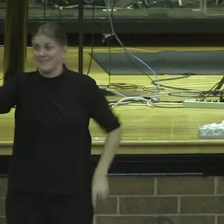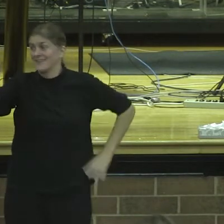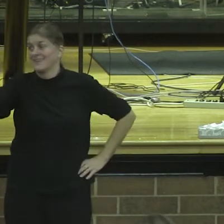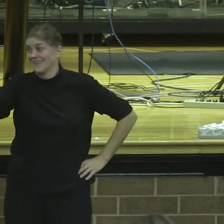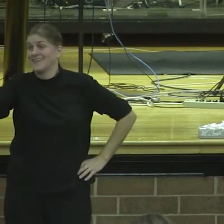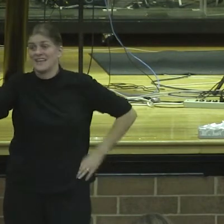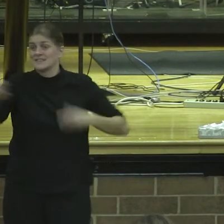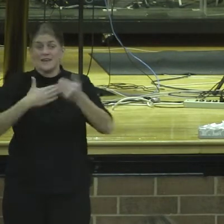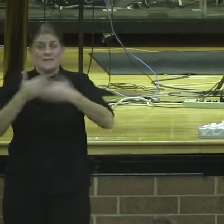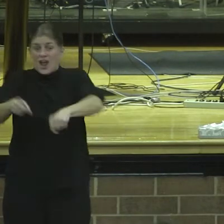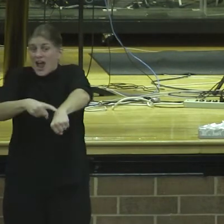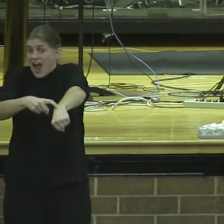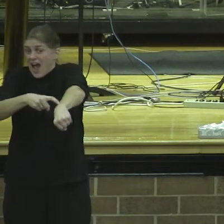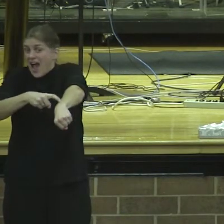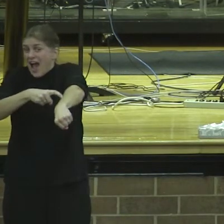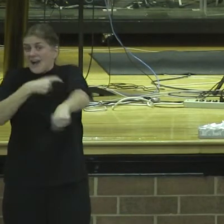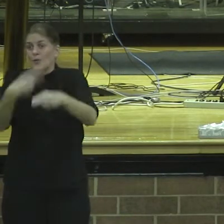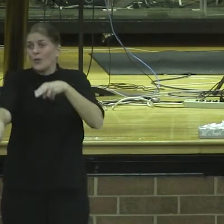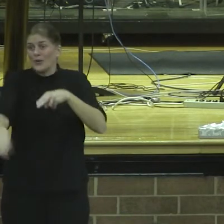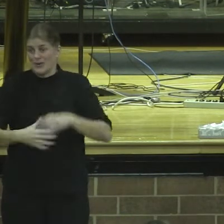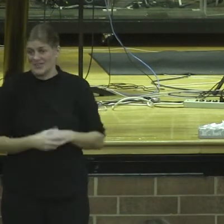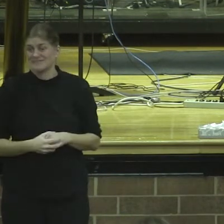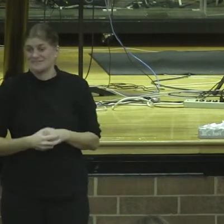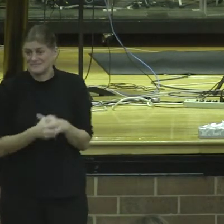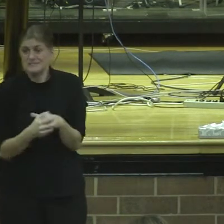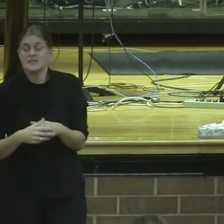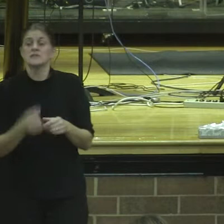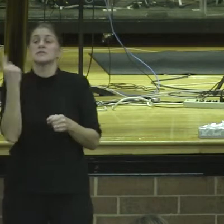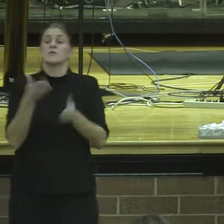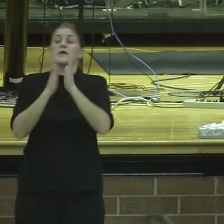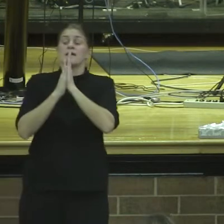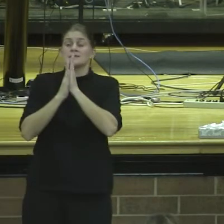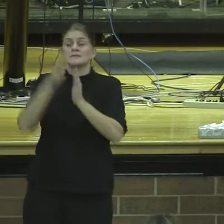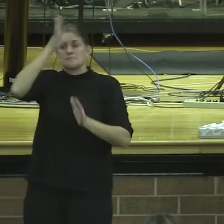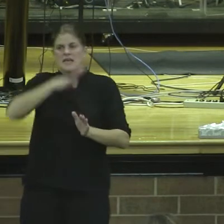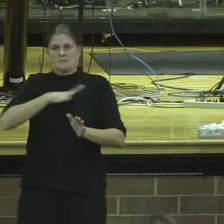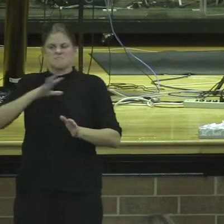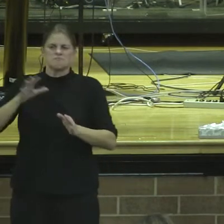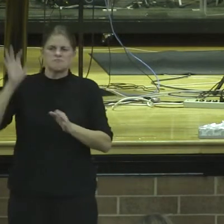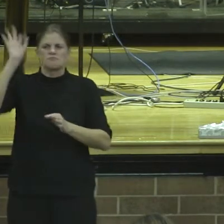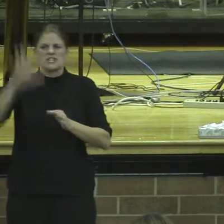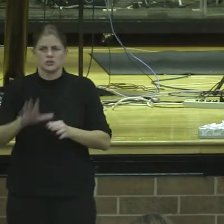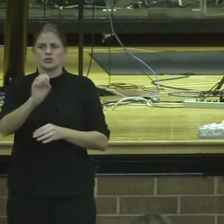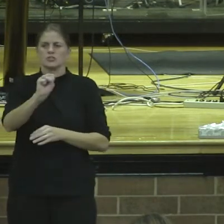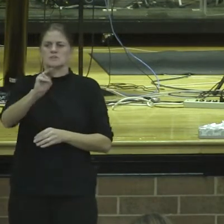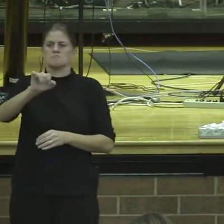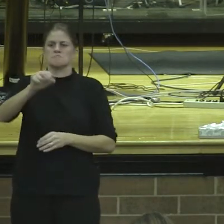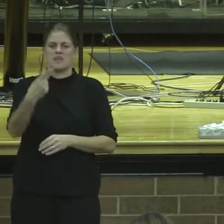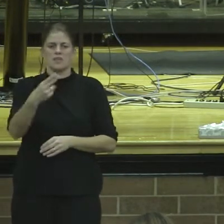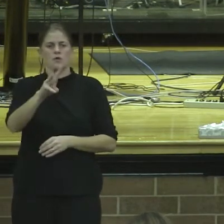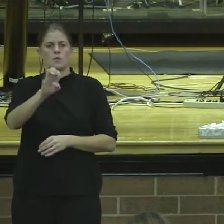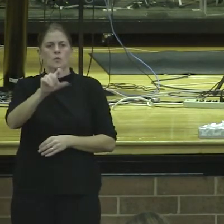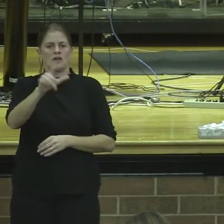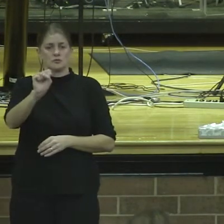It doesn't matter how long it takes. Someone asked Smith Wigglesworth how often he prayed. Smith thought about it and he said,